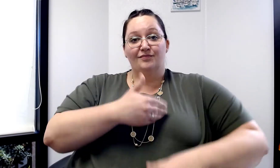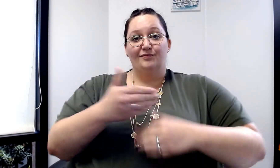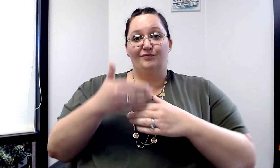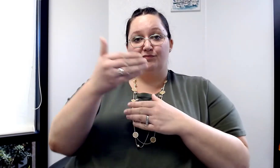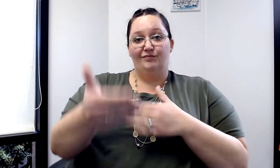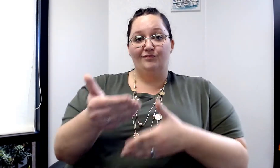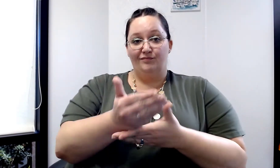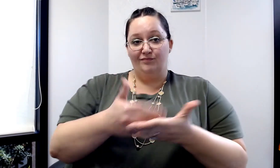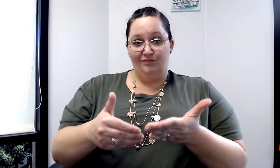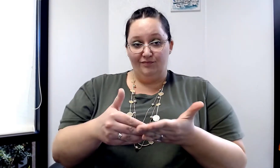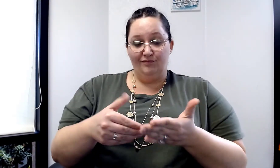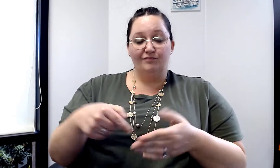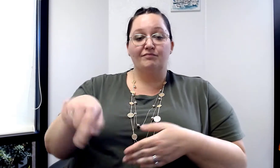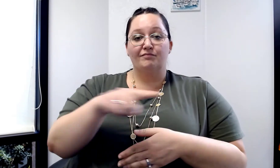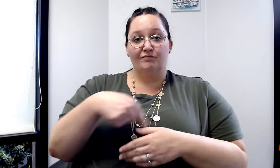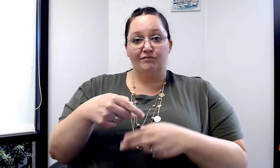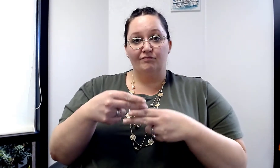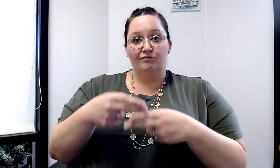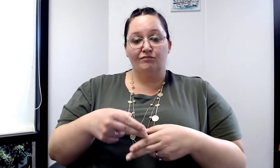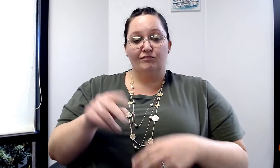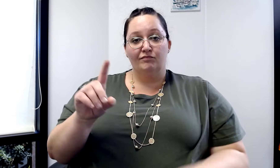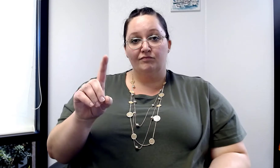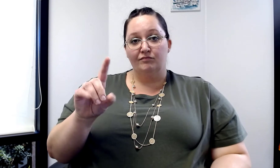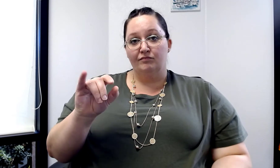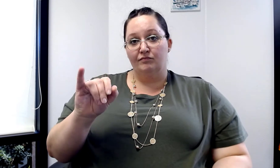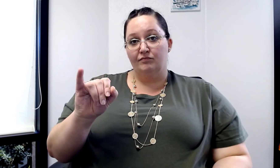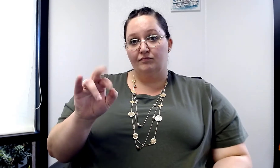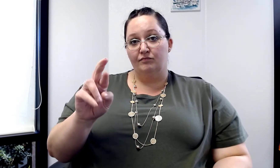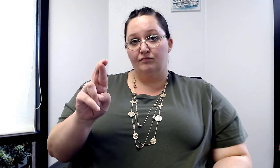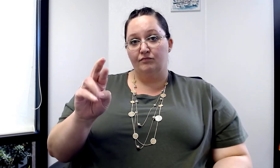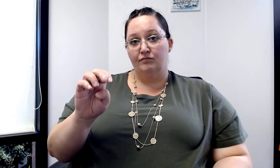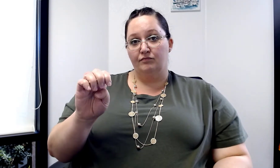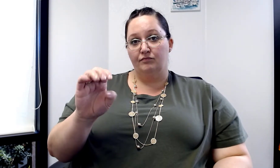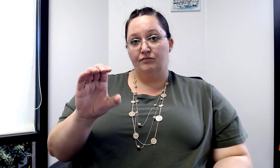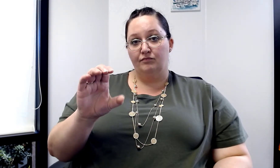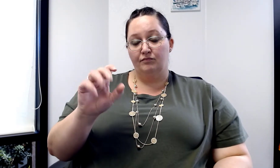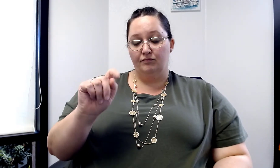For this section of our vocabulary, we are going to be talking about directional verbs.